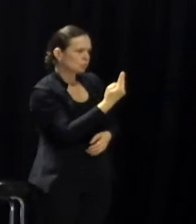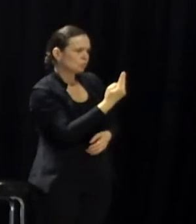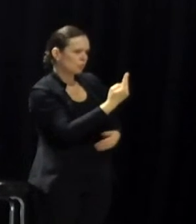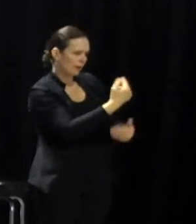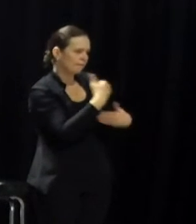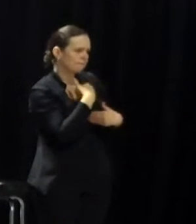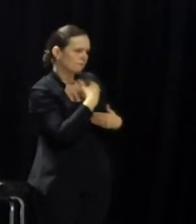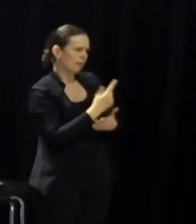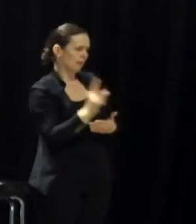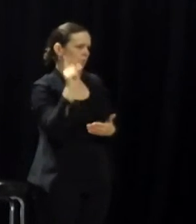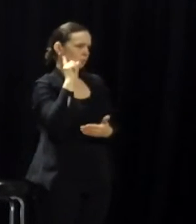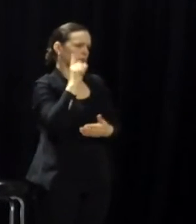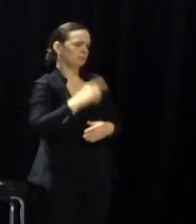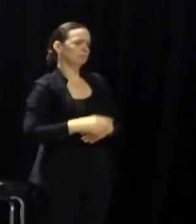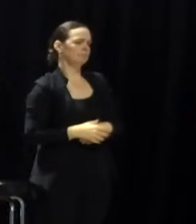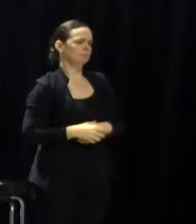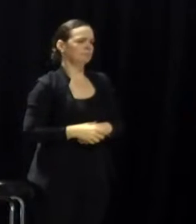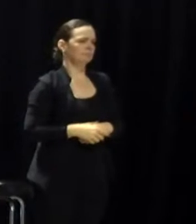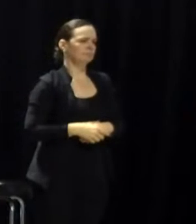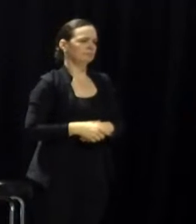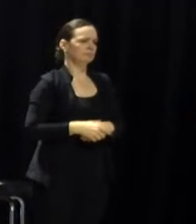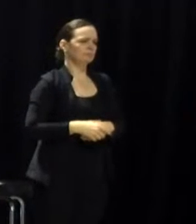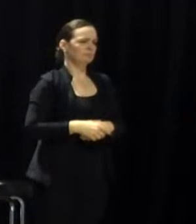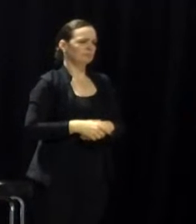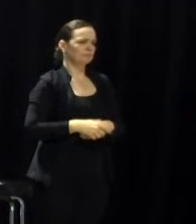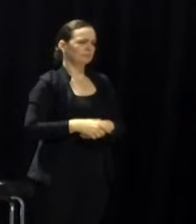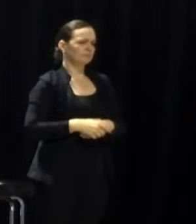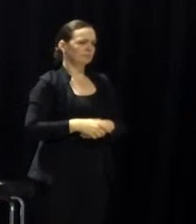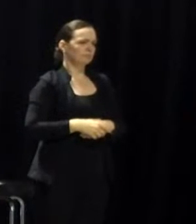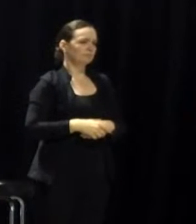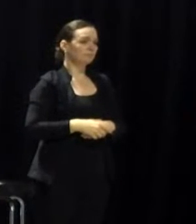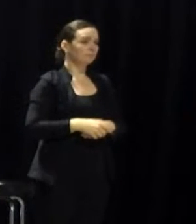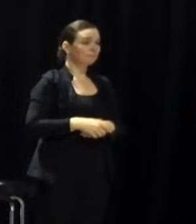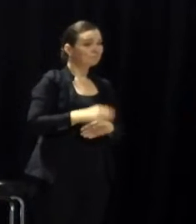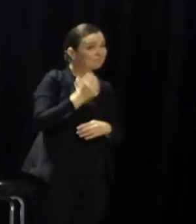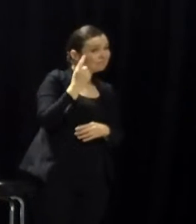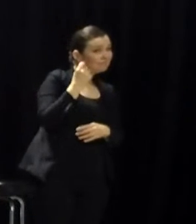So again, we can do more, Tim.